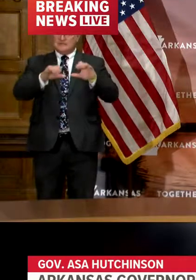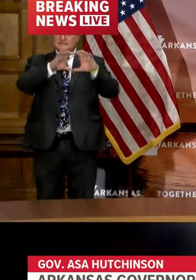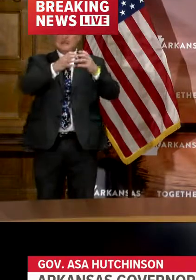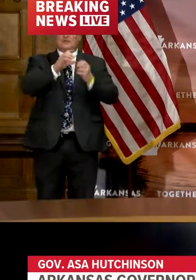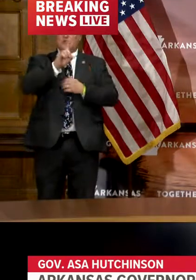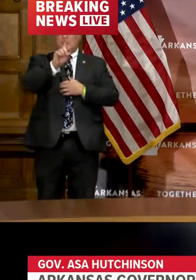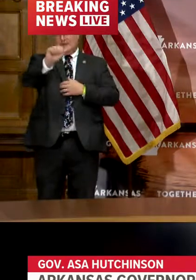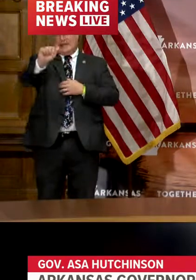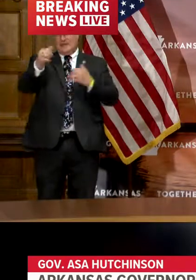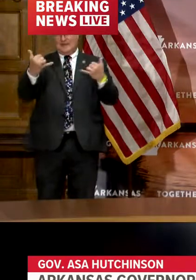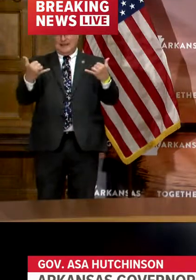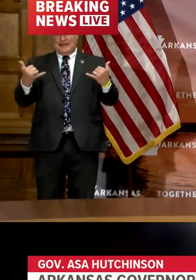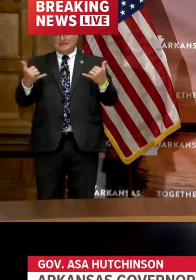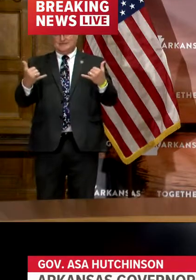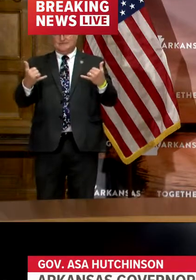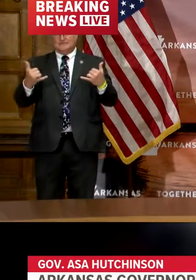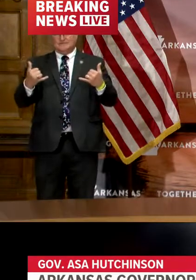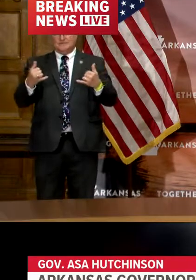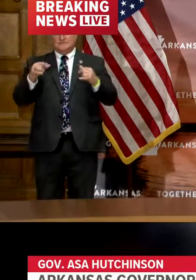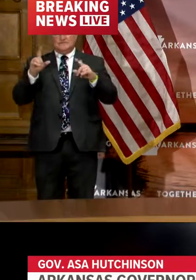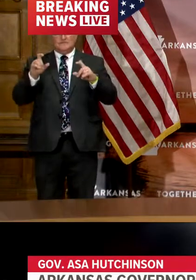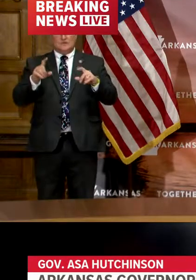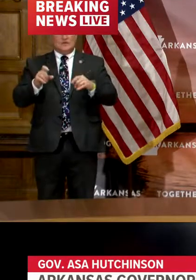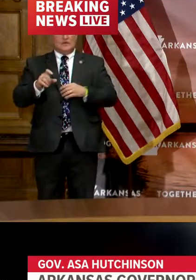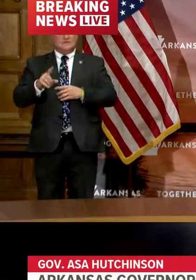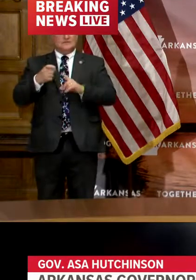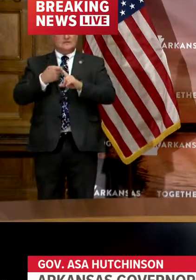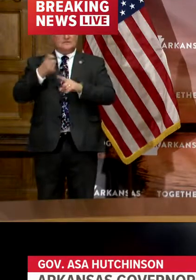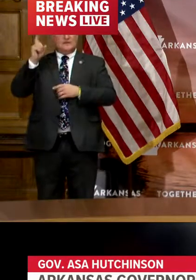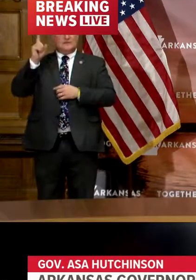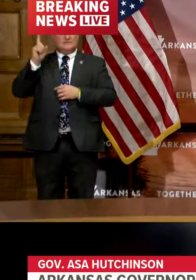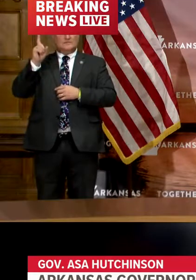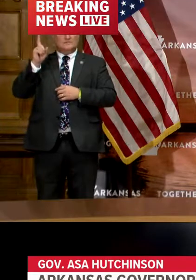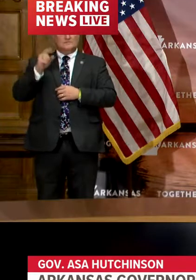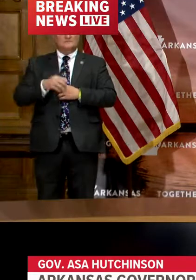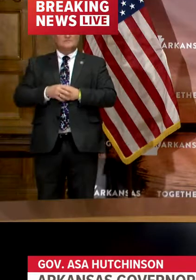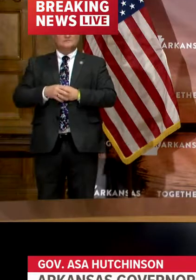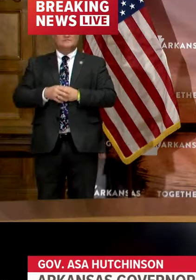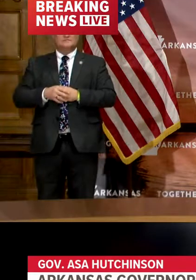Category 1A. Is there a question from our guest